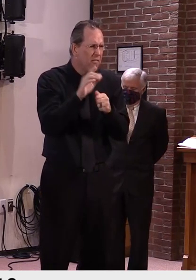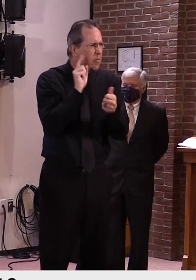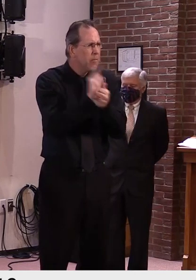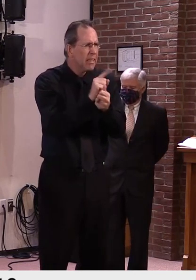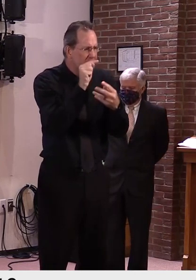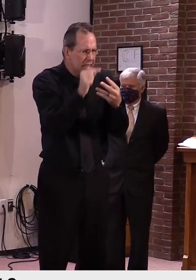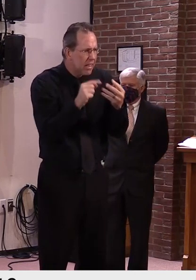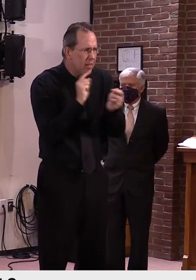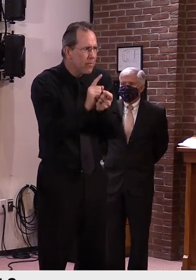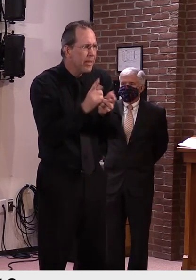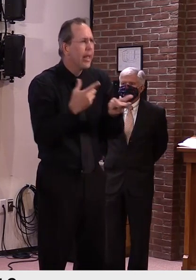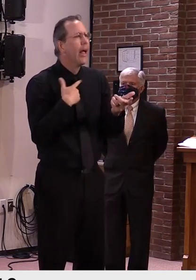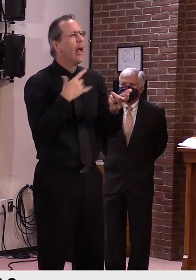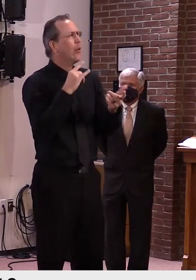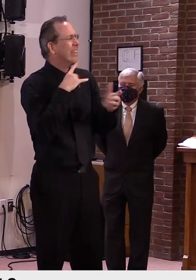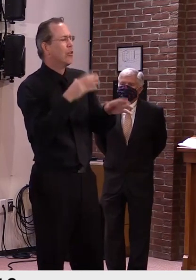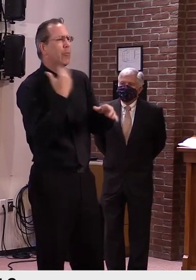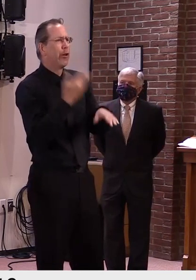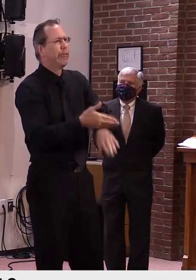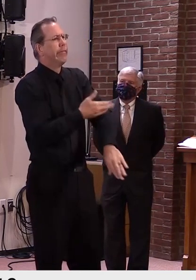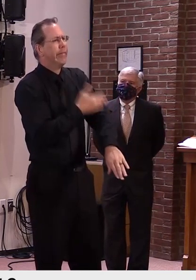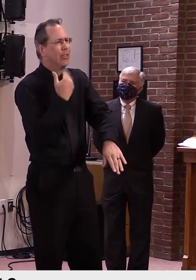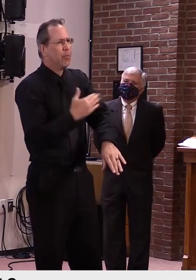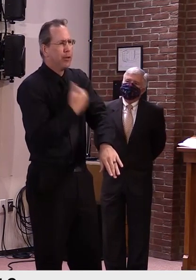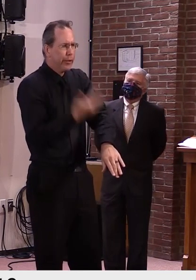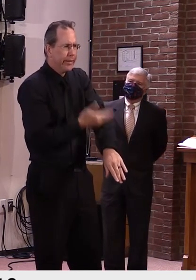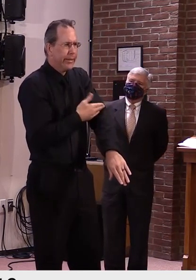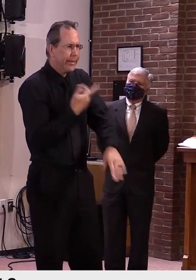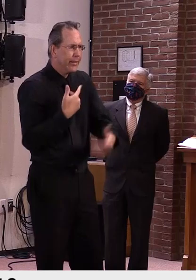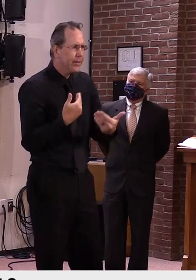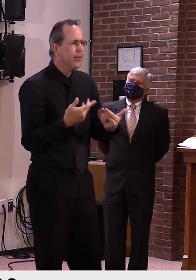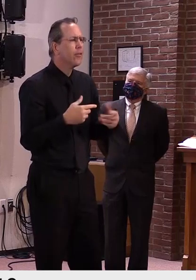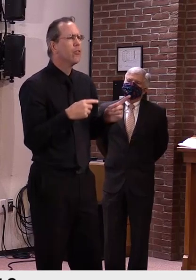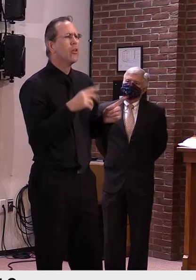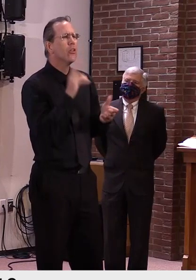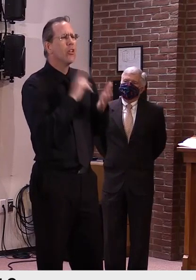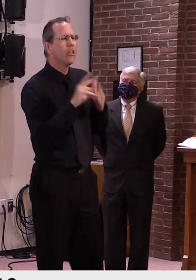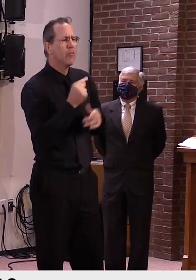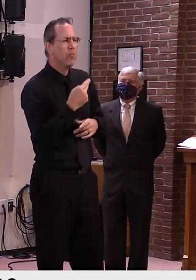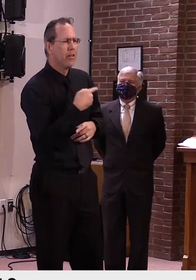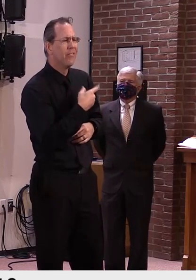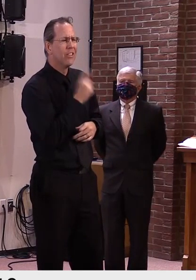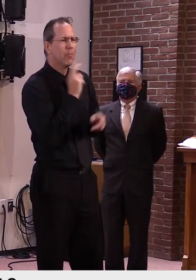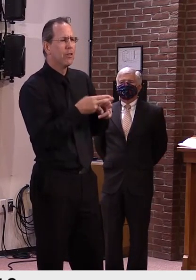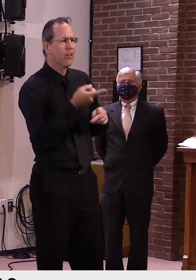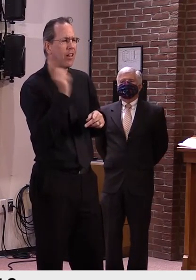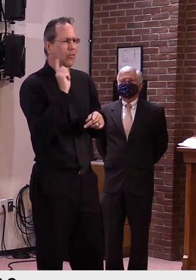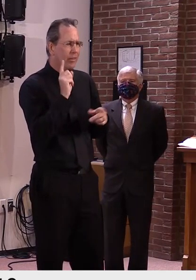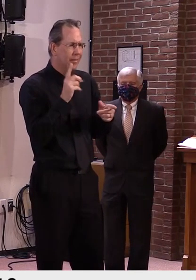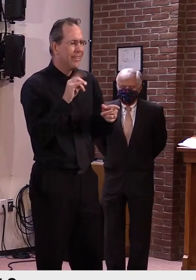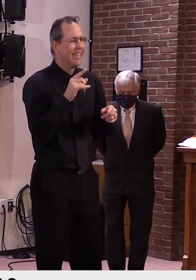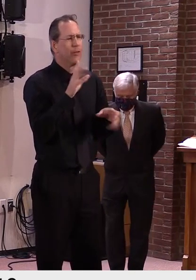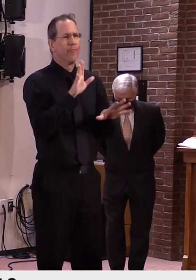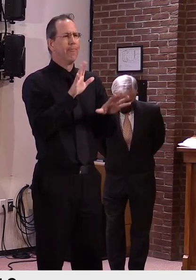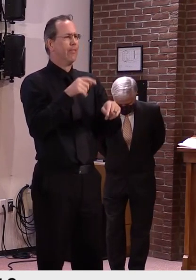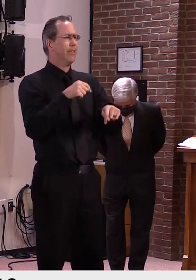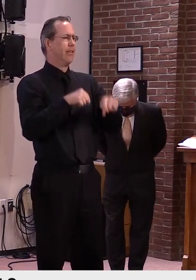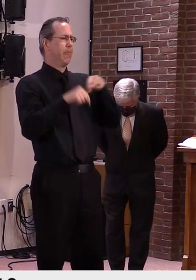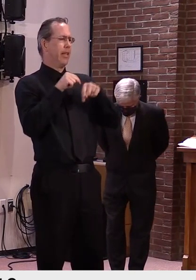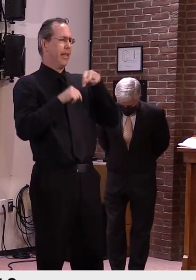Secretary Smith had mentioned maybe last week that we need a bit of a reboot. We need to take a look and see